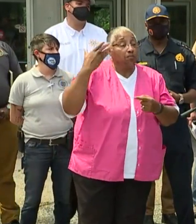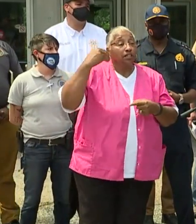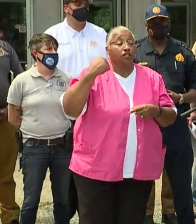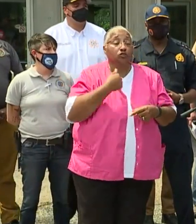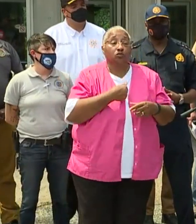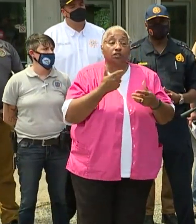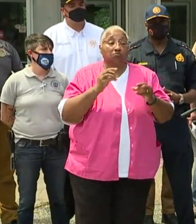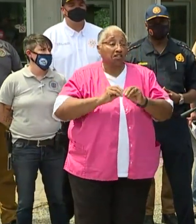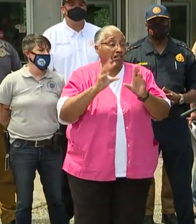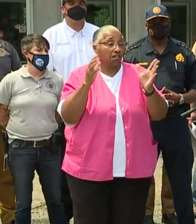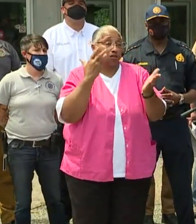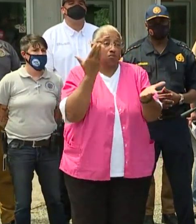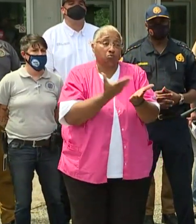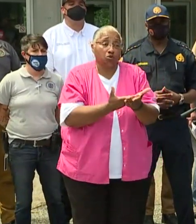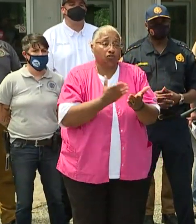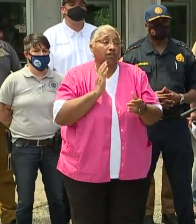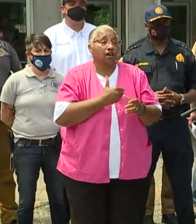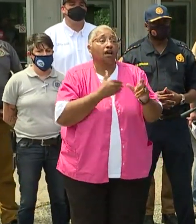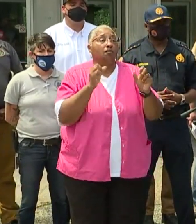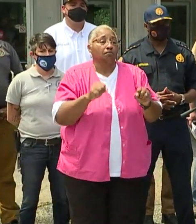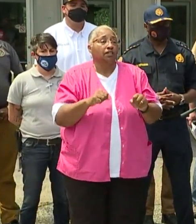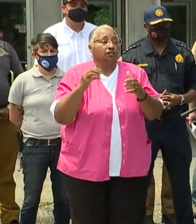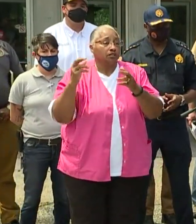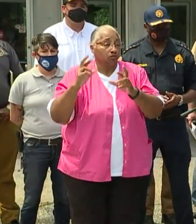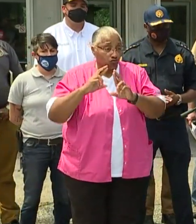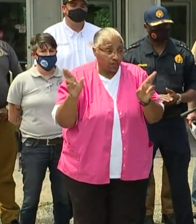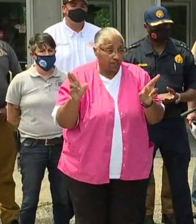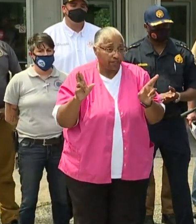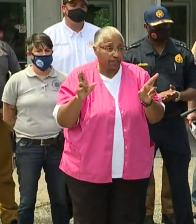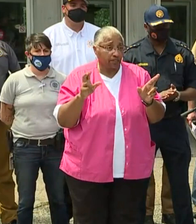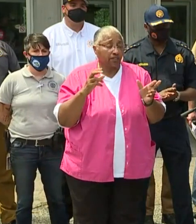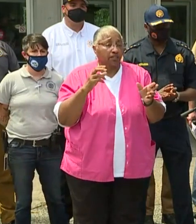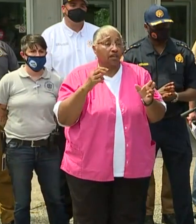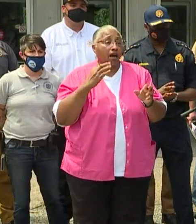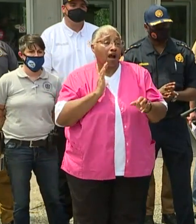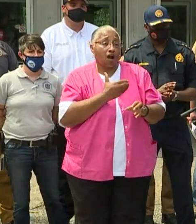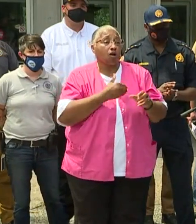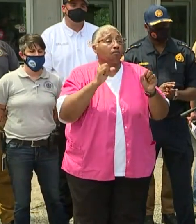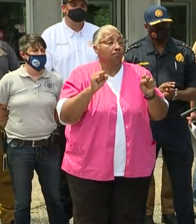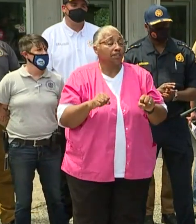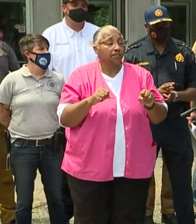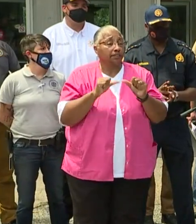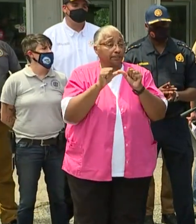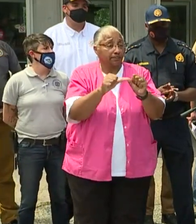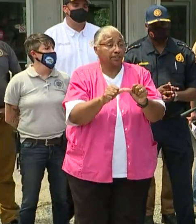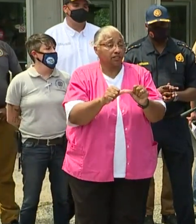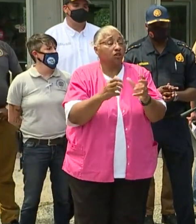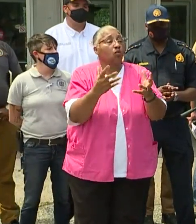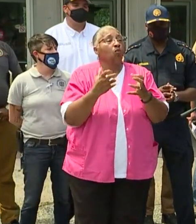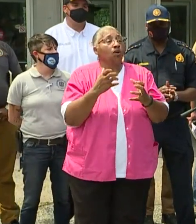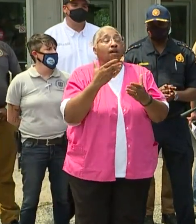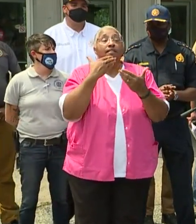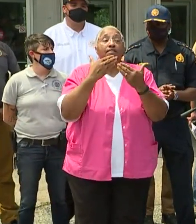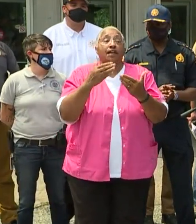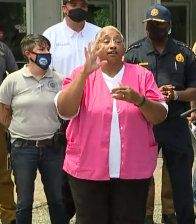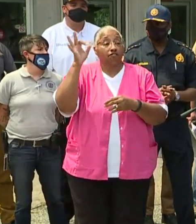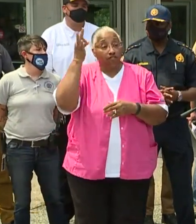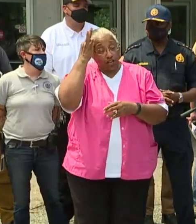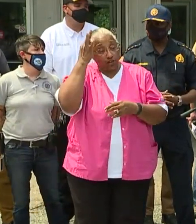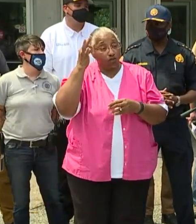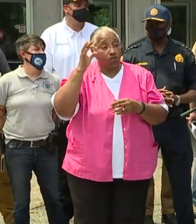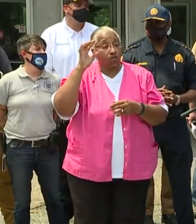ability to be prepared. We've proven our ability to hold the line. And I want to thank the federal government, the